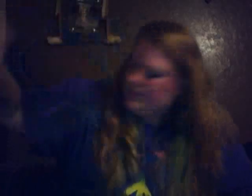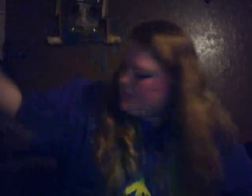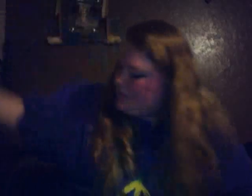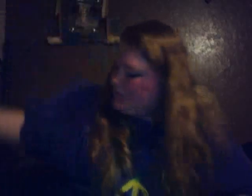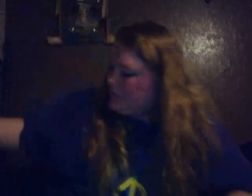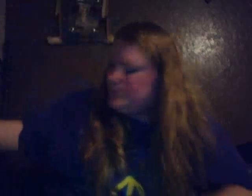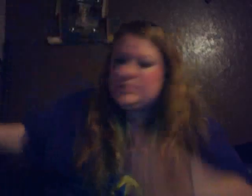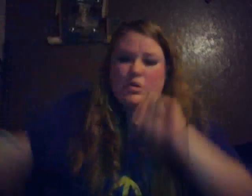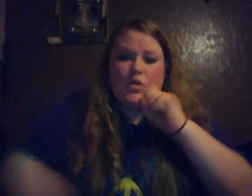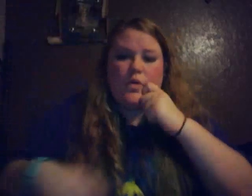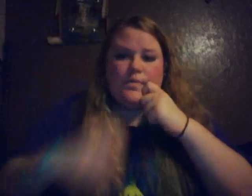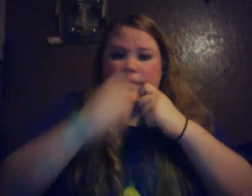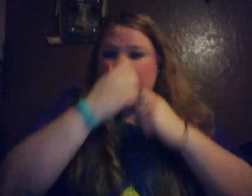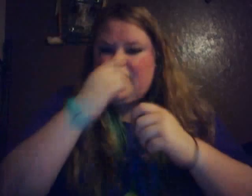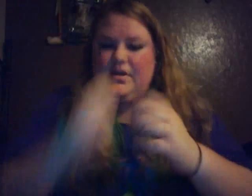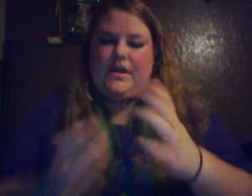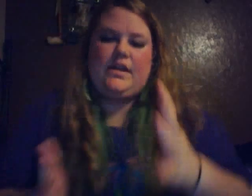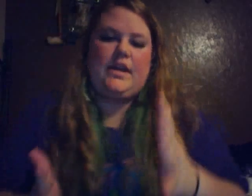So it's pretty cool. You can